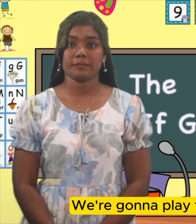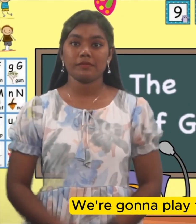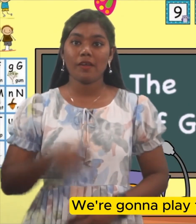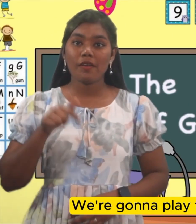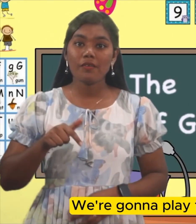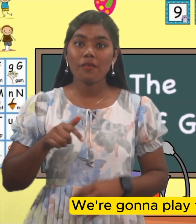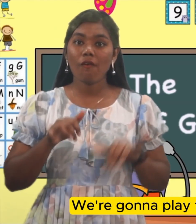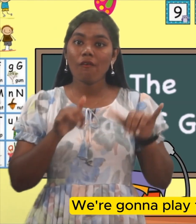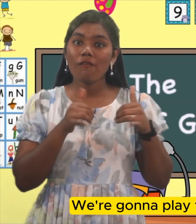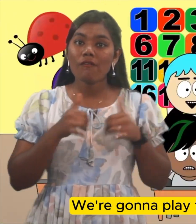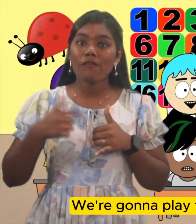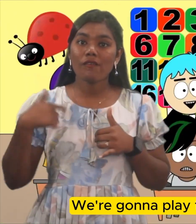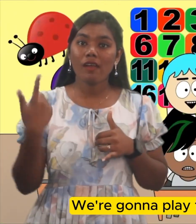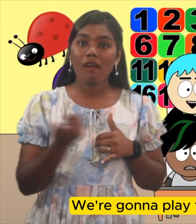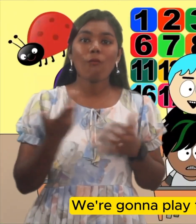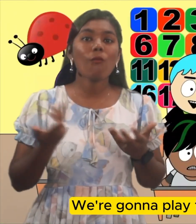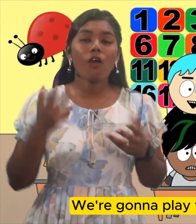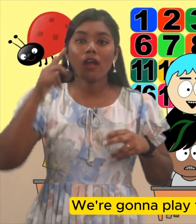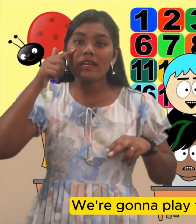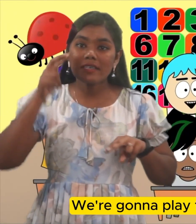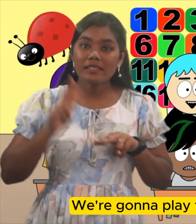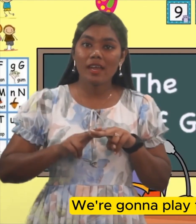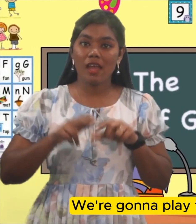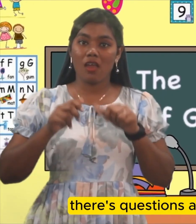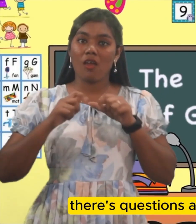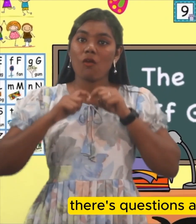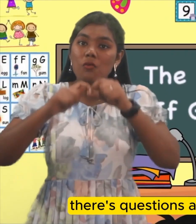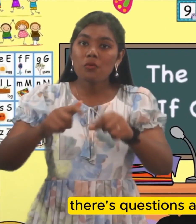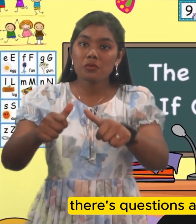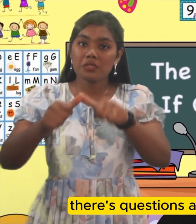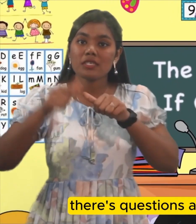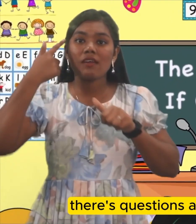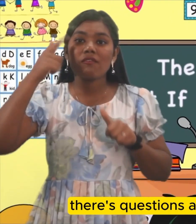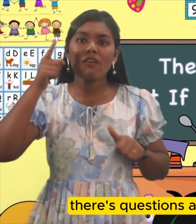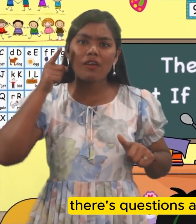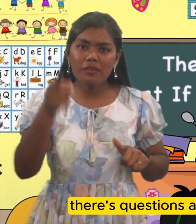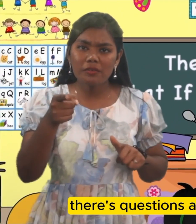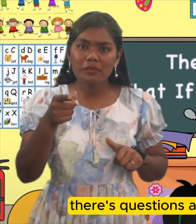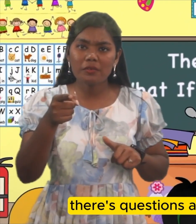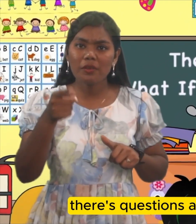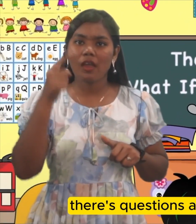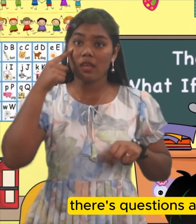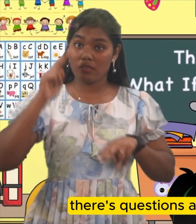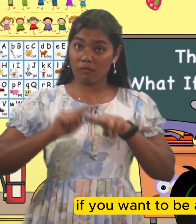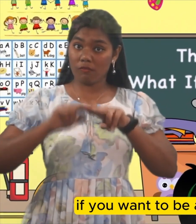We're gonna play the what if game. There's questions and answers for you.